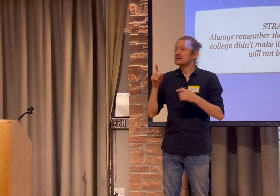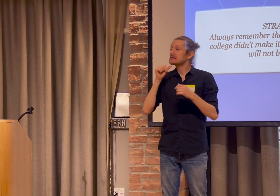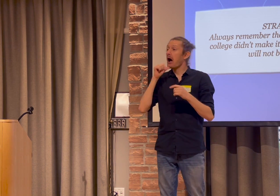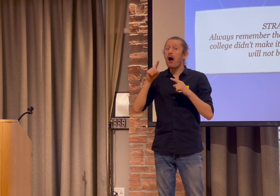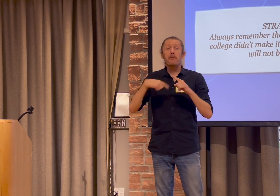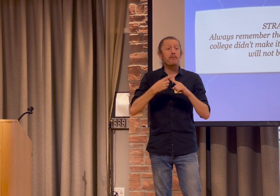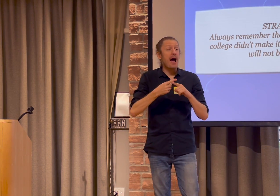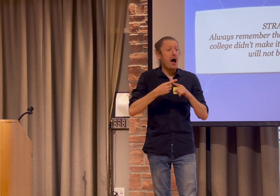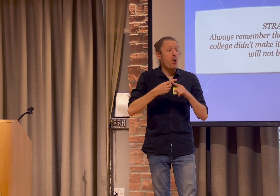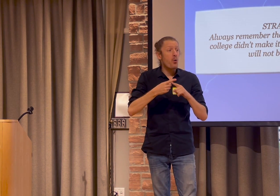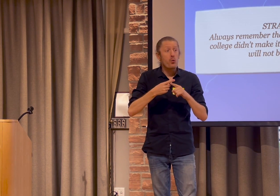Sure, thank you.